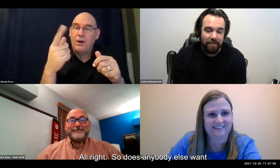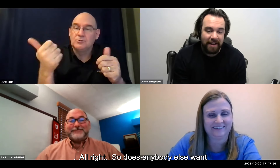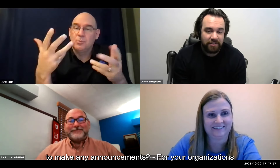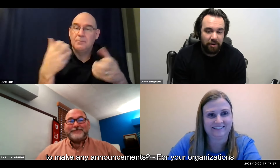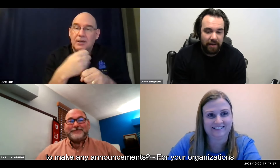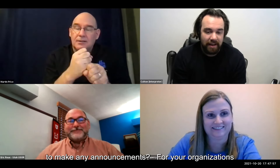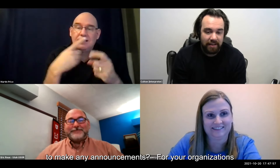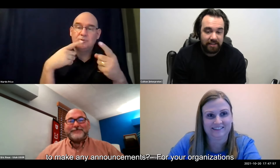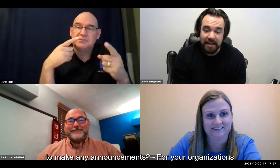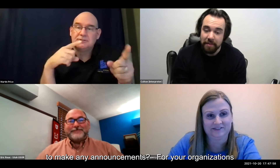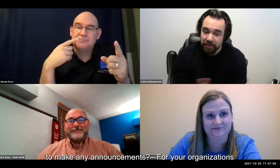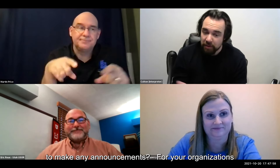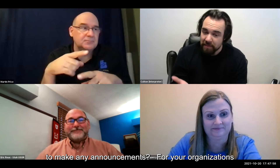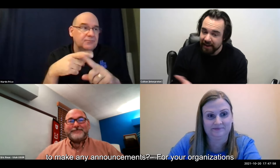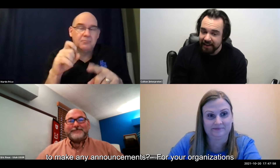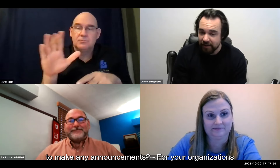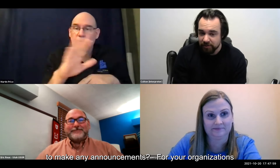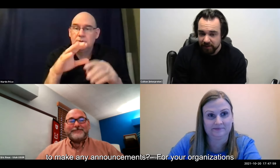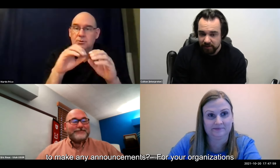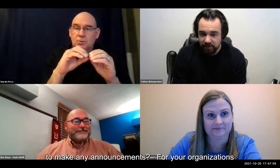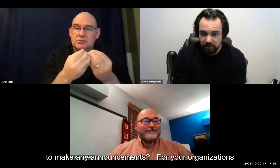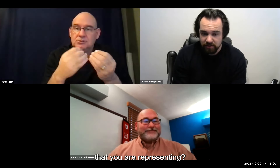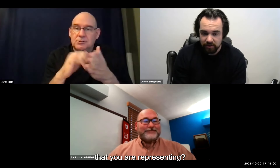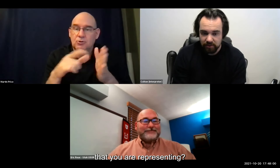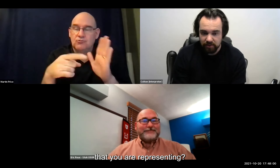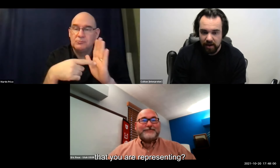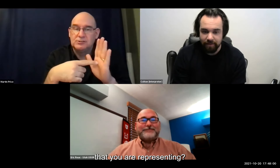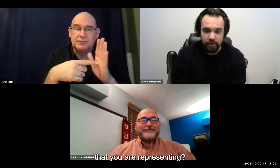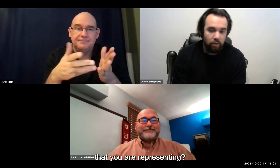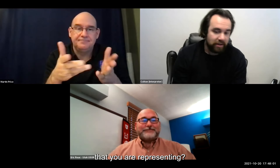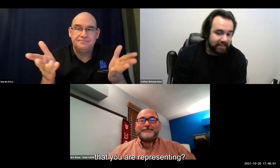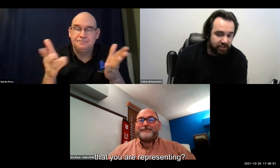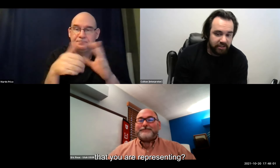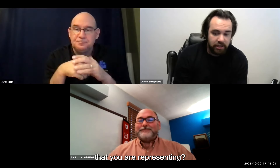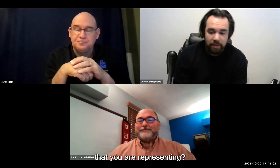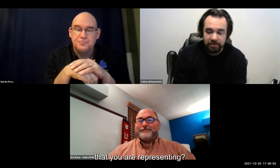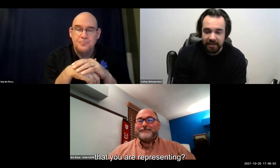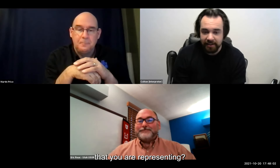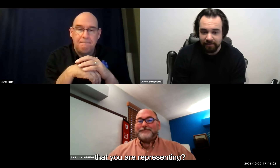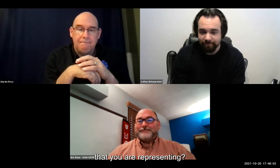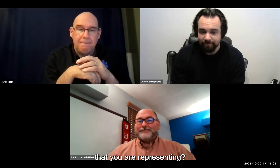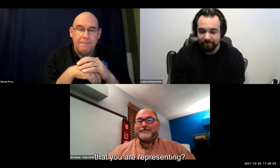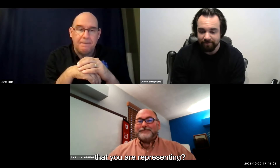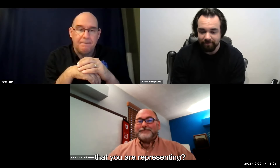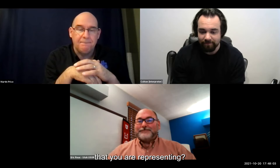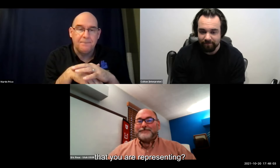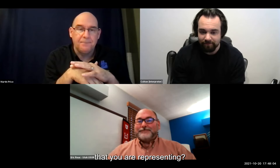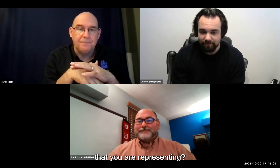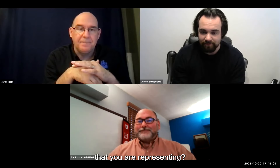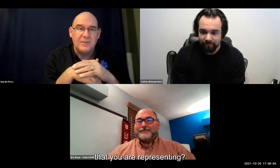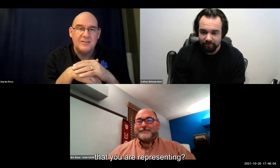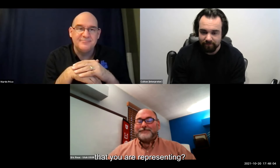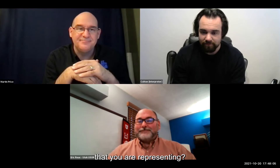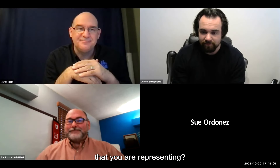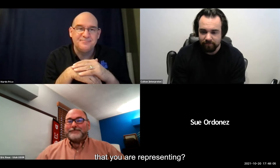All right, so does anybody else want to make any announcements for your organizations that you're representing?